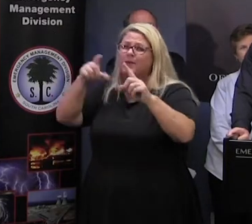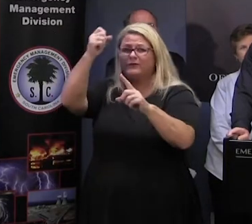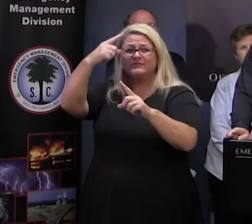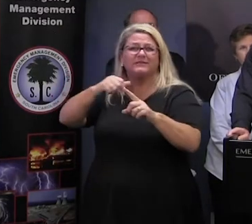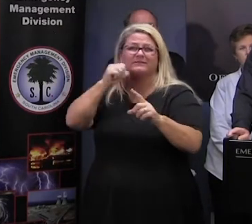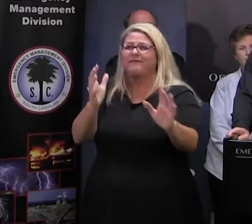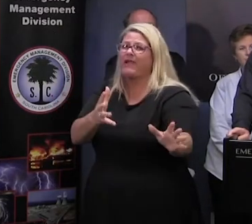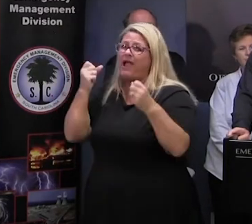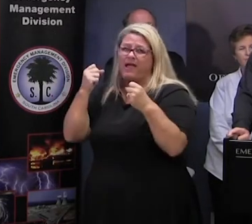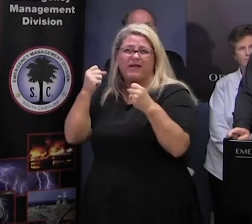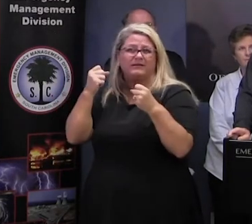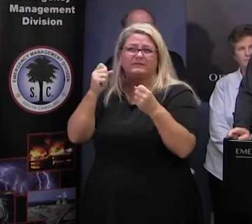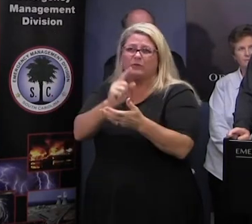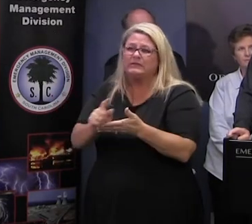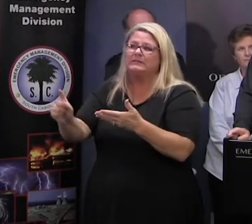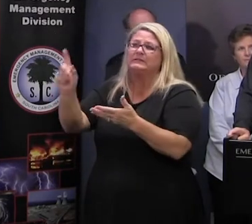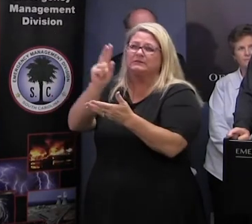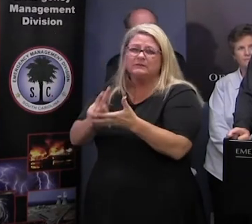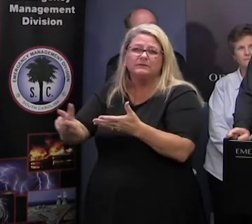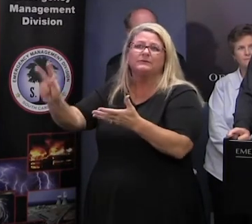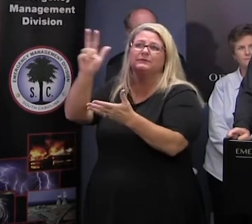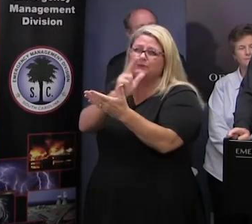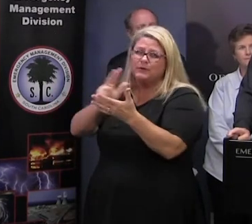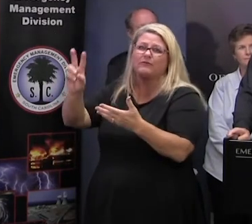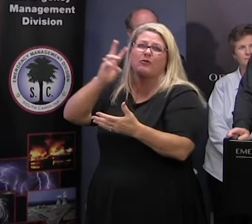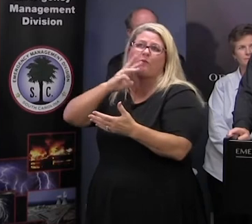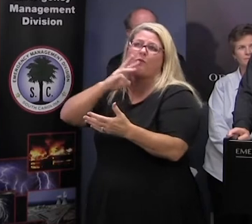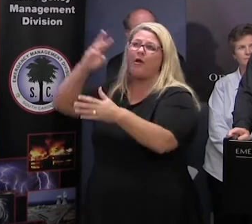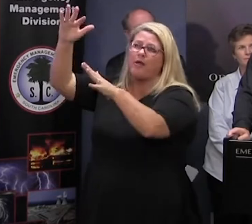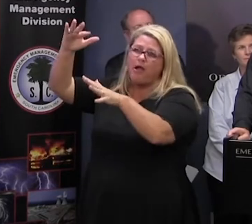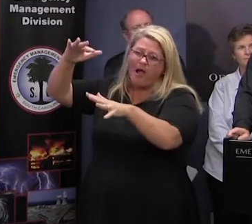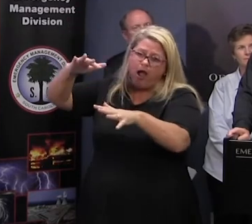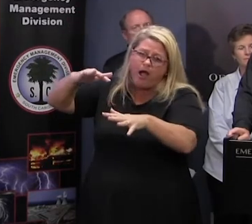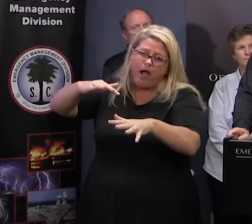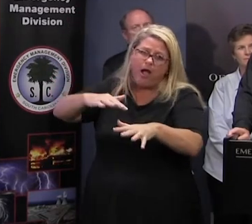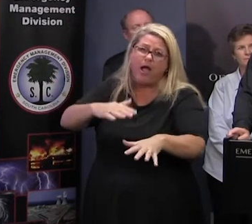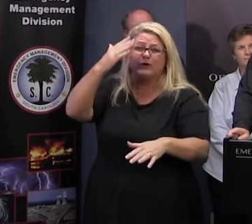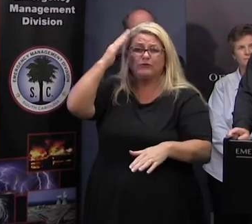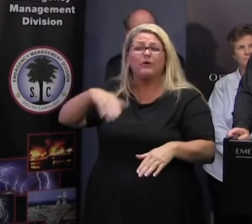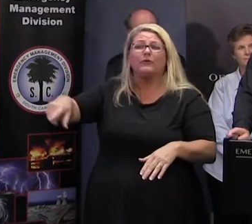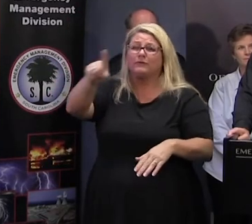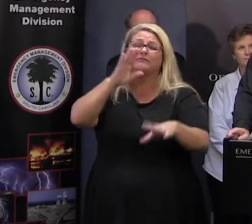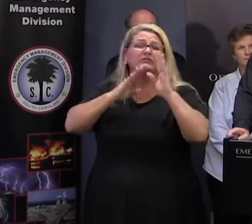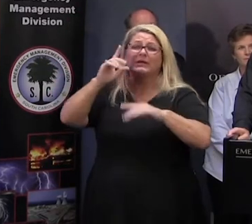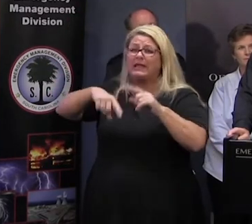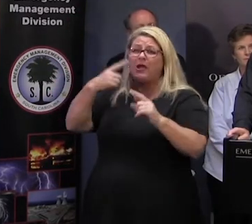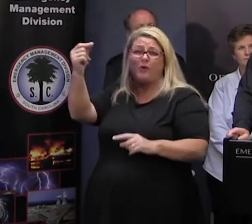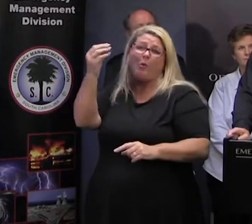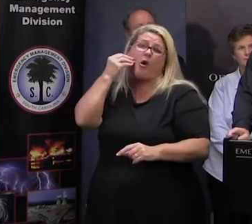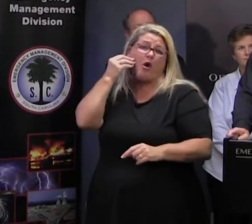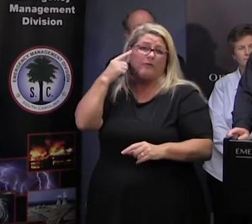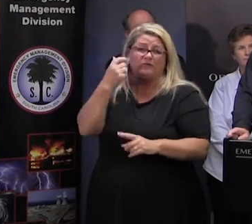And the real frustrating part for the citizens impacted is they're not going to be able to go home into these isolated communities for a matter of weeks. And